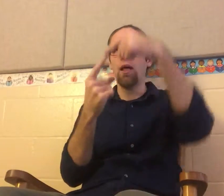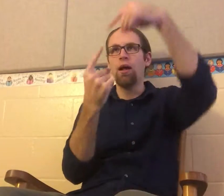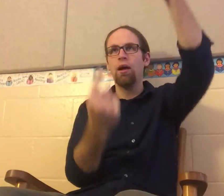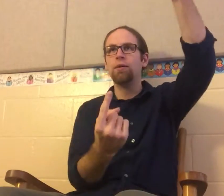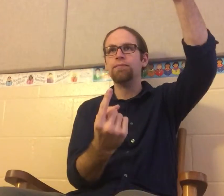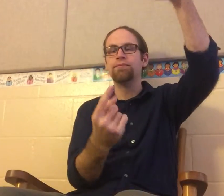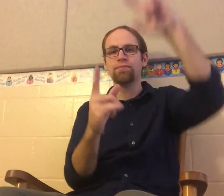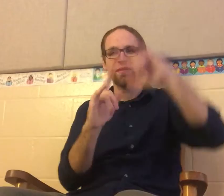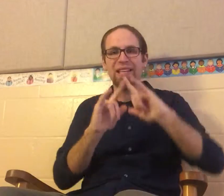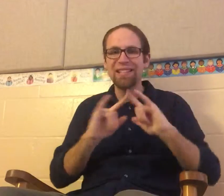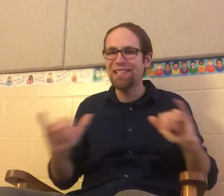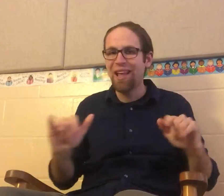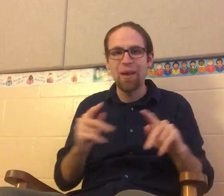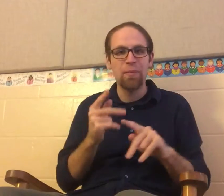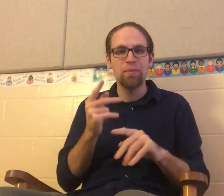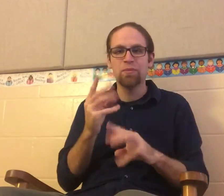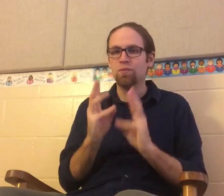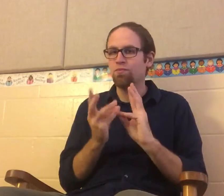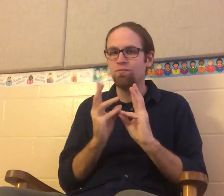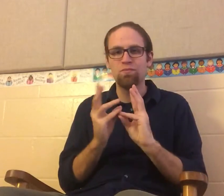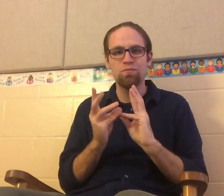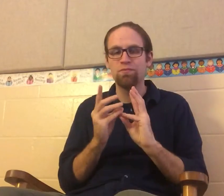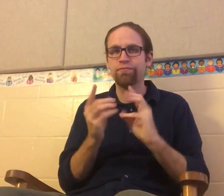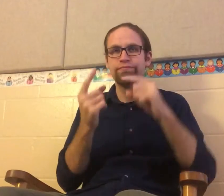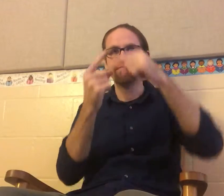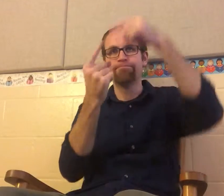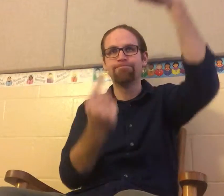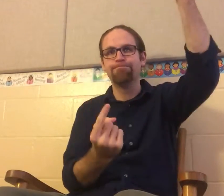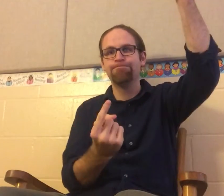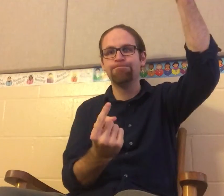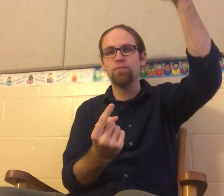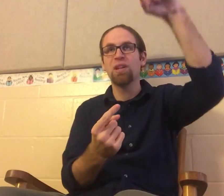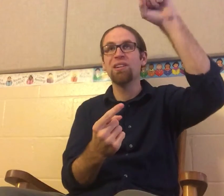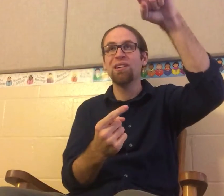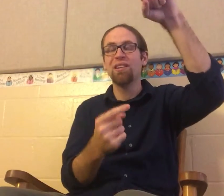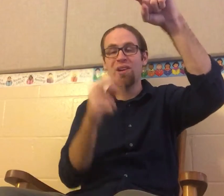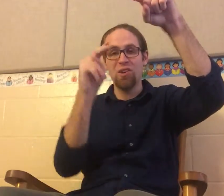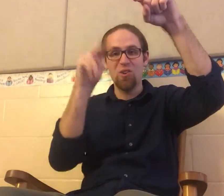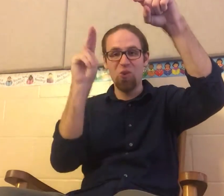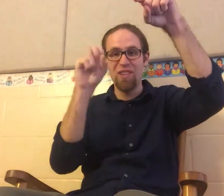have the same kind of weather as each other. It is always cold in the North and South poles.